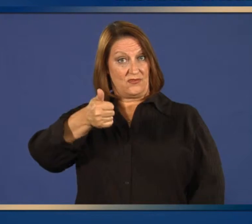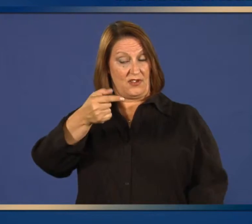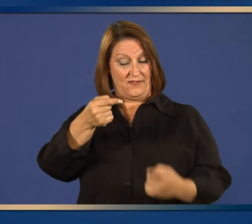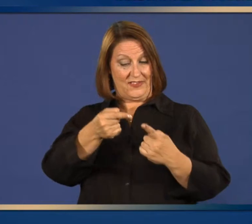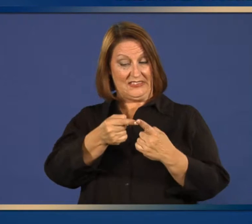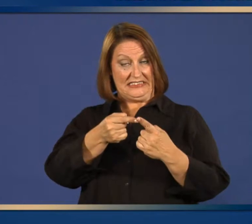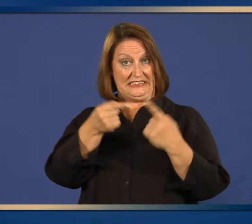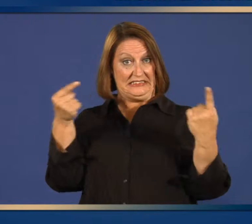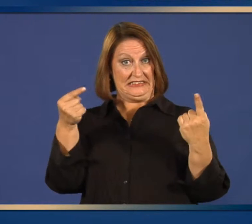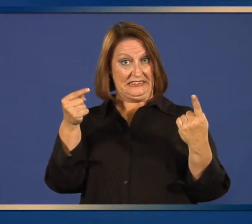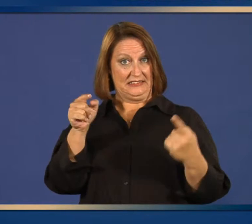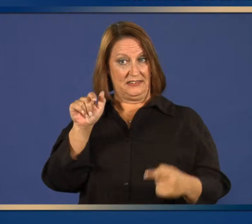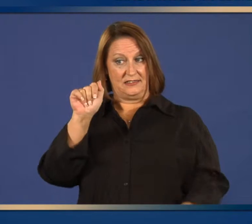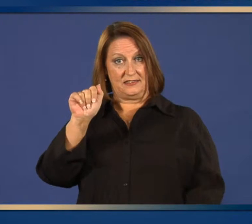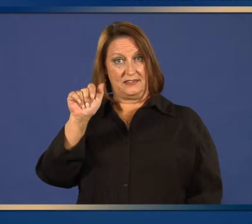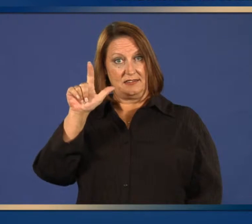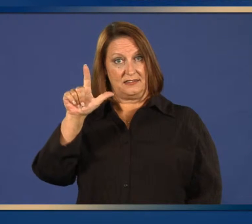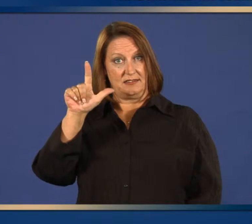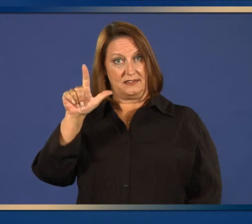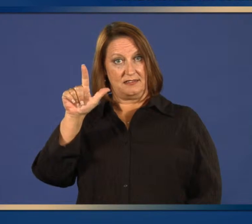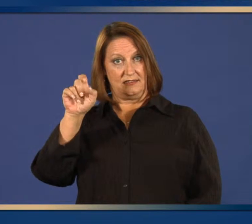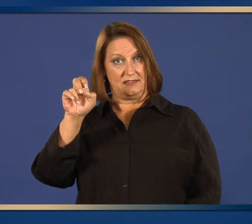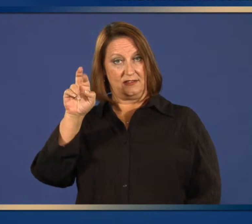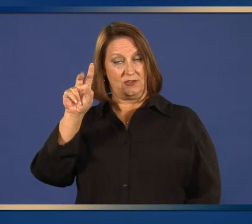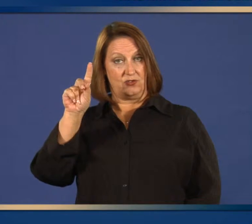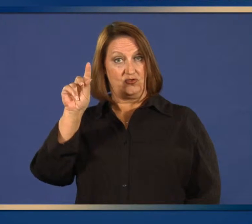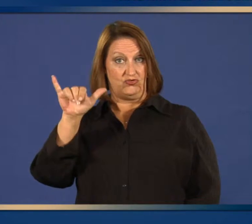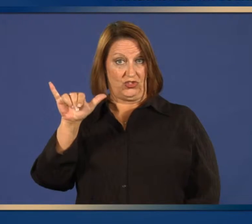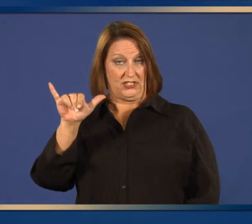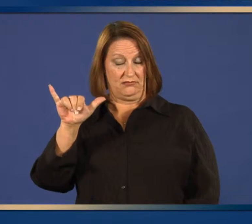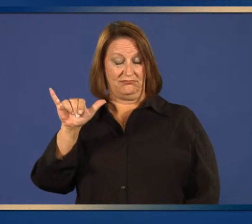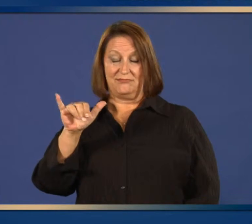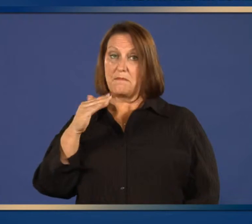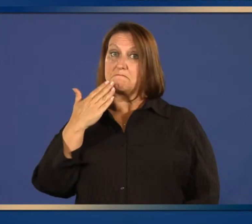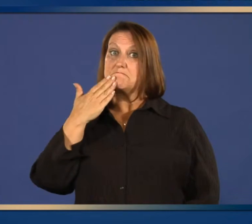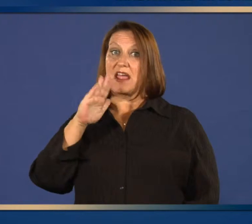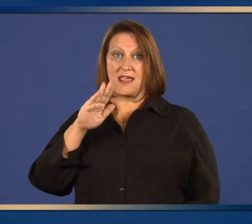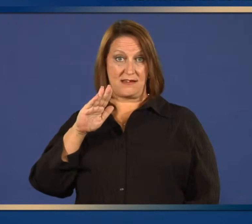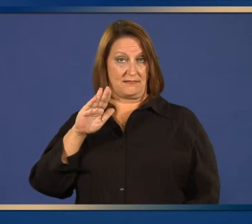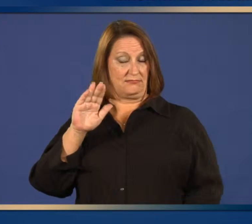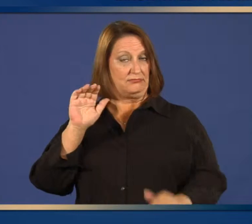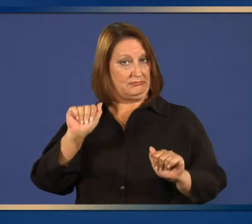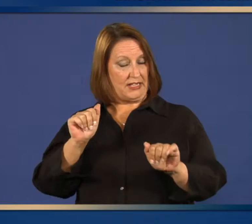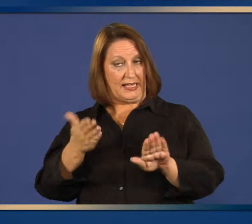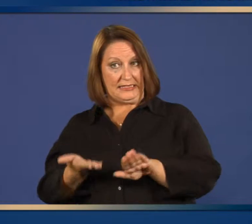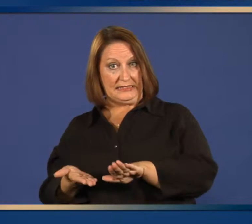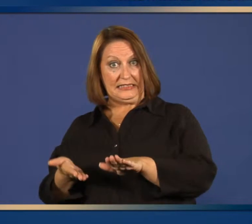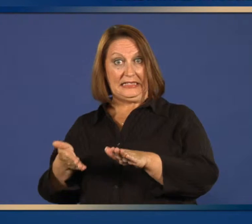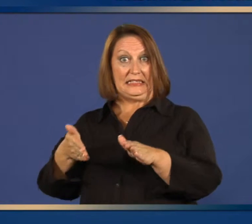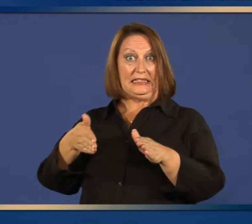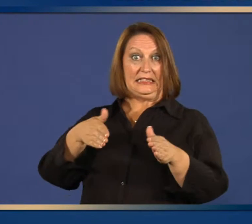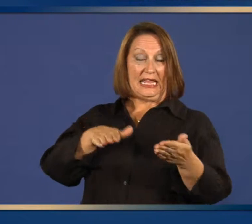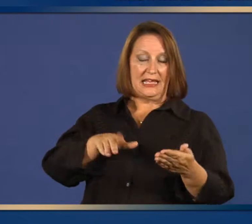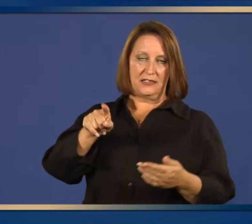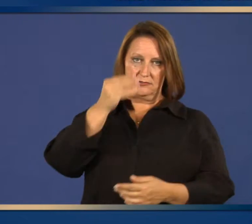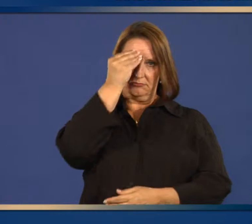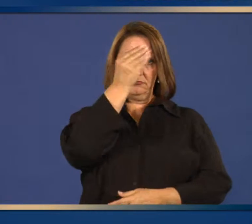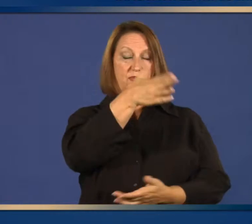Tell your healthcare provider if you have any severe, life-threatening allergies.